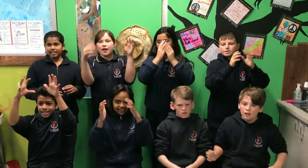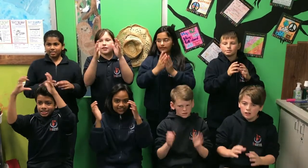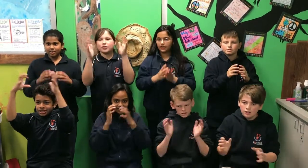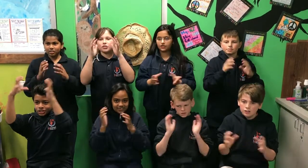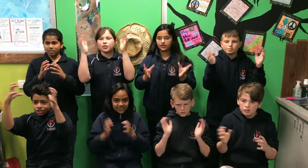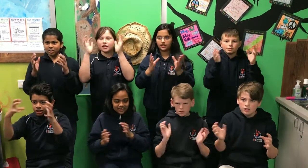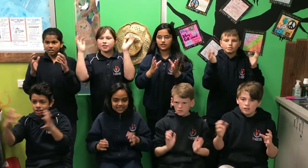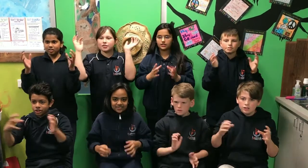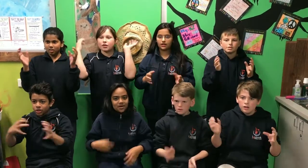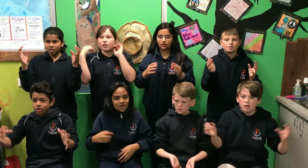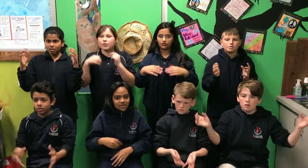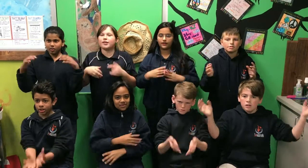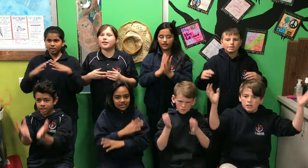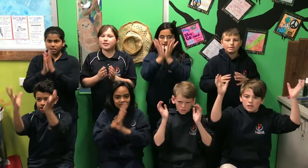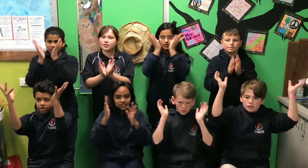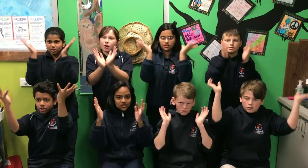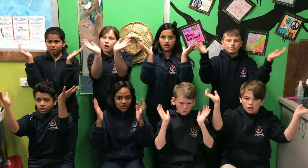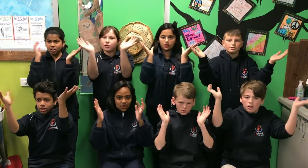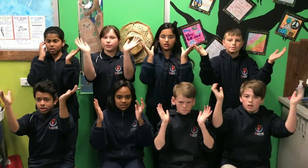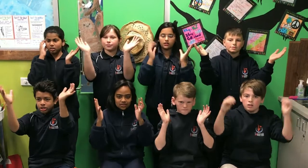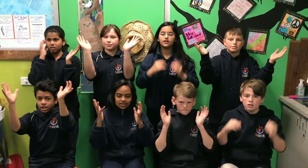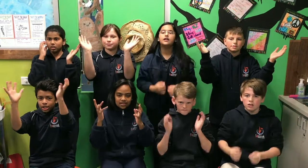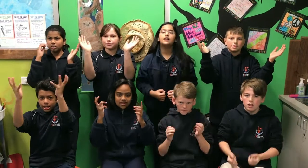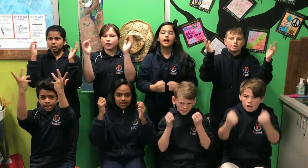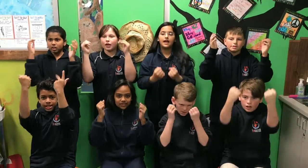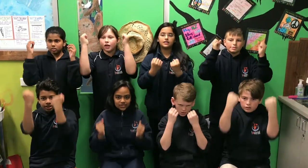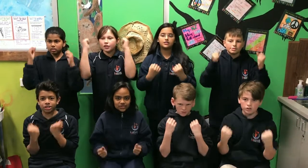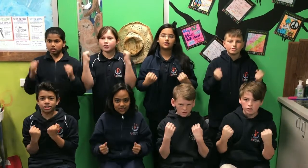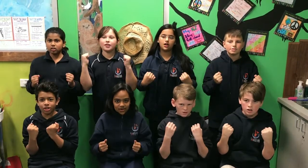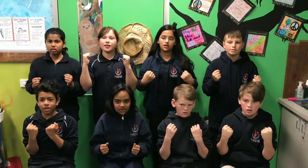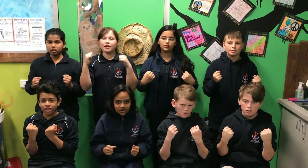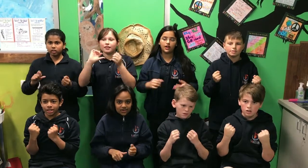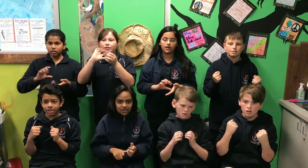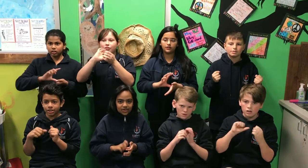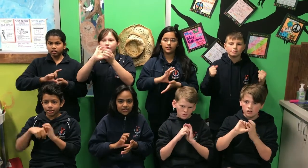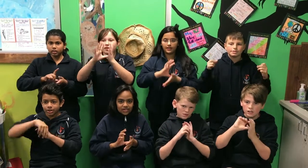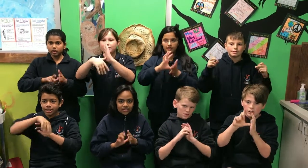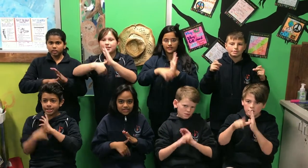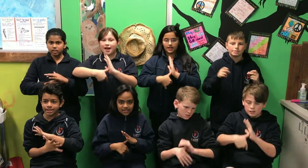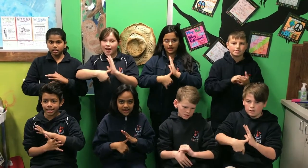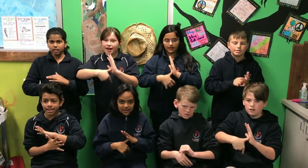let the trees grow in tall, and stronger in time.